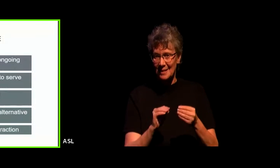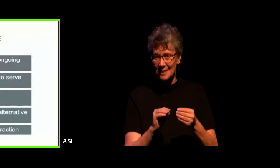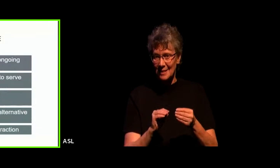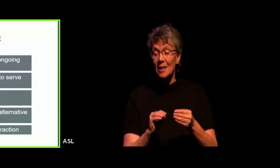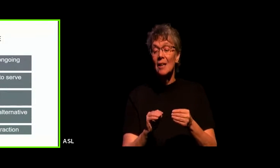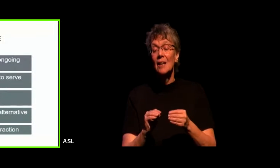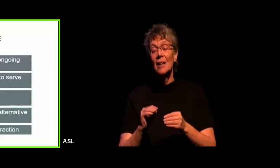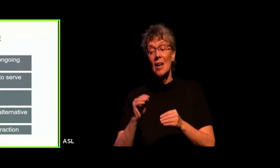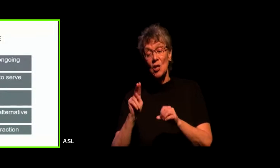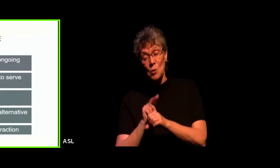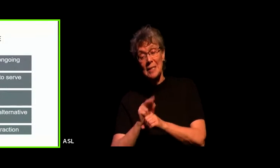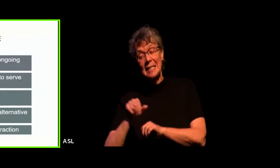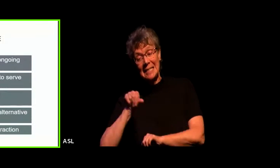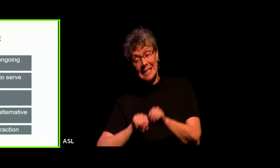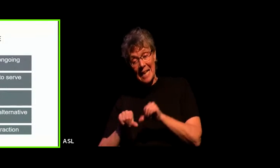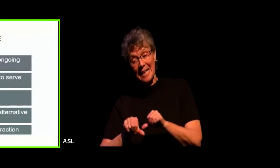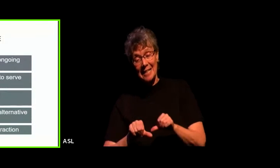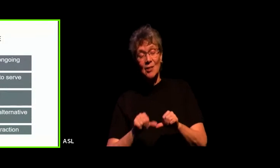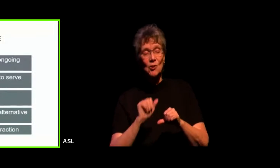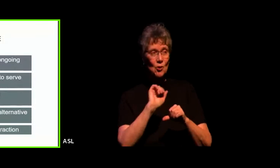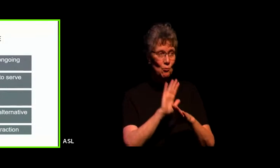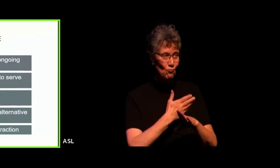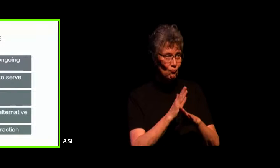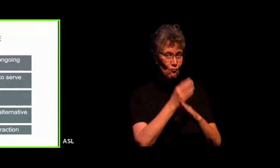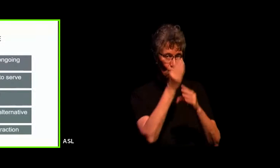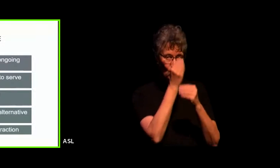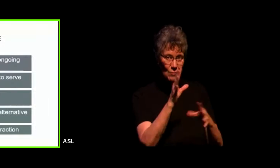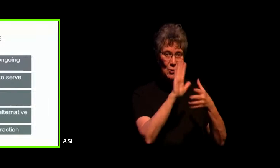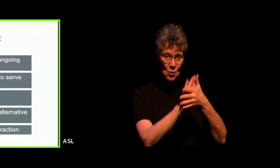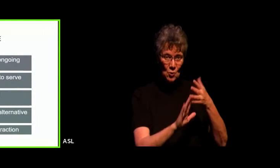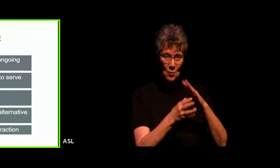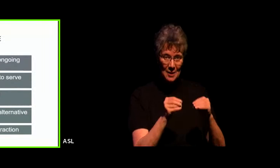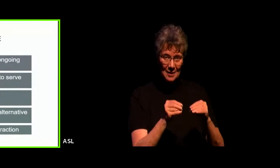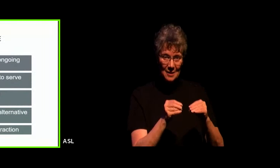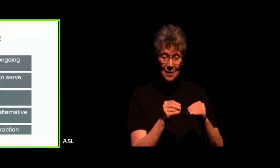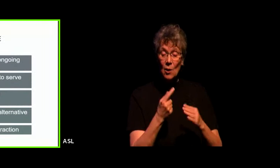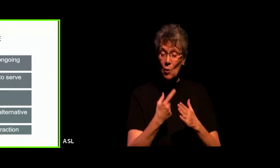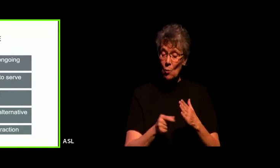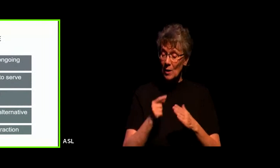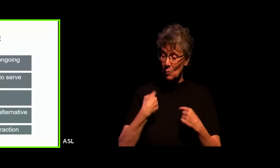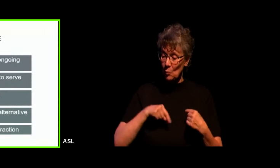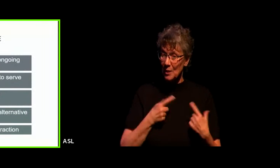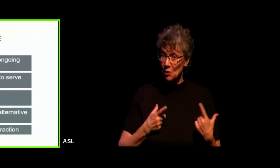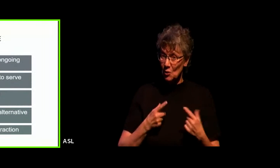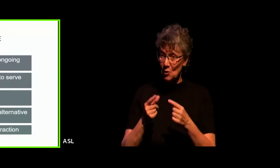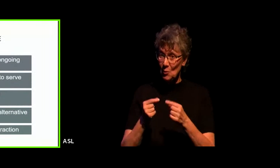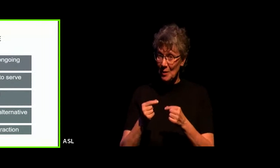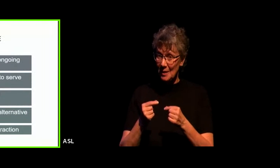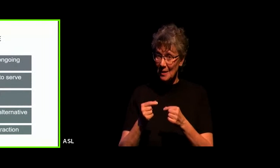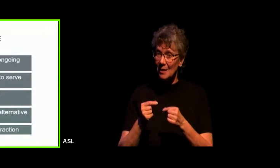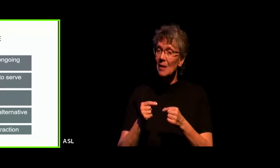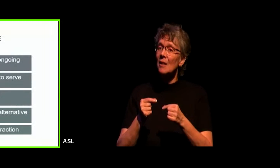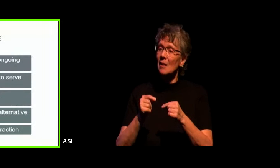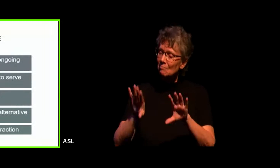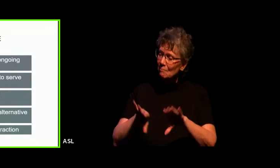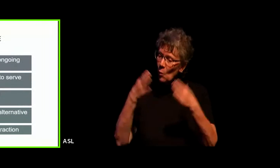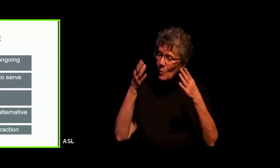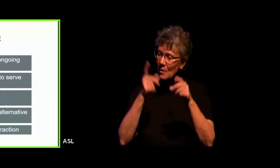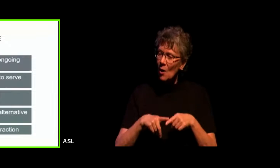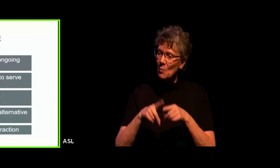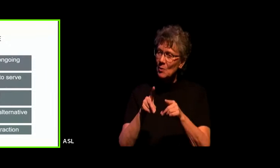story. That's what we're doing. And so we're making space for different kinds of stories and being able to assert their